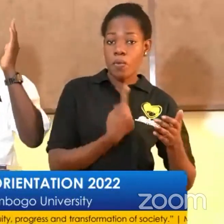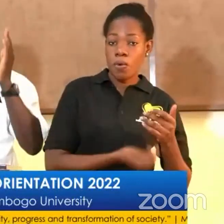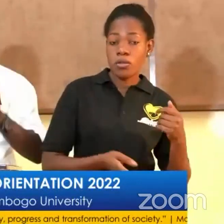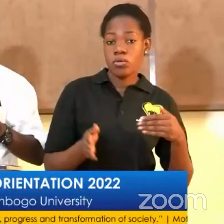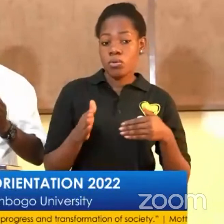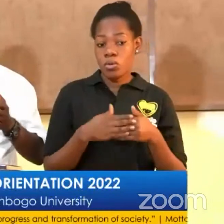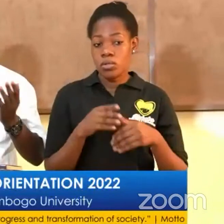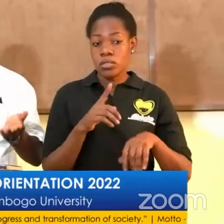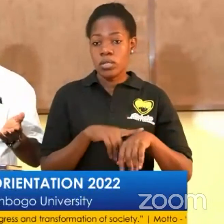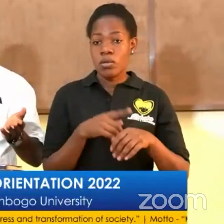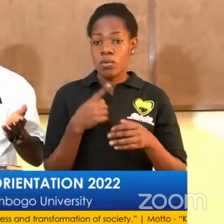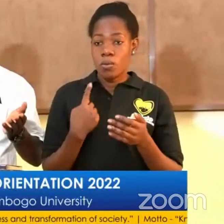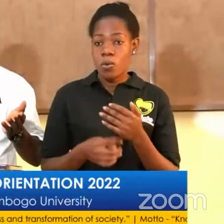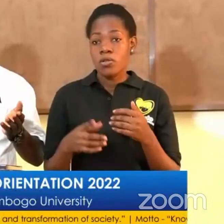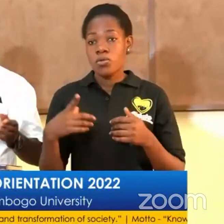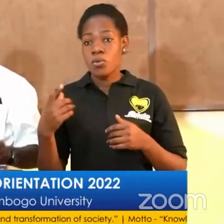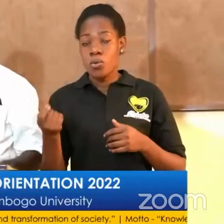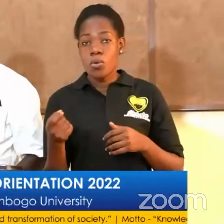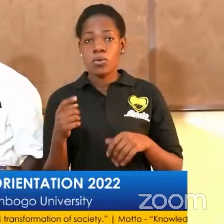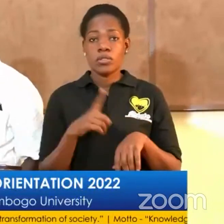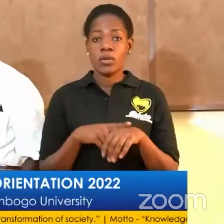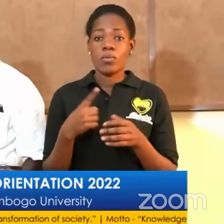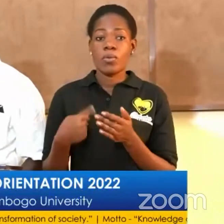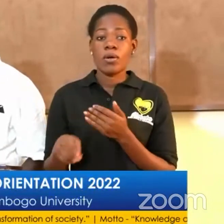do you live peacefully.